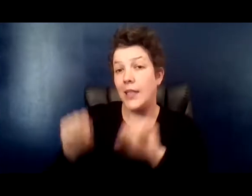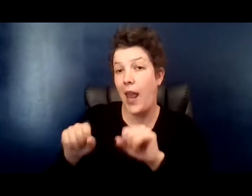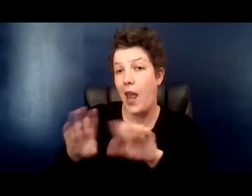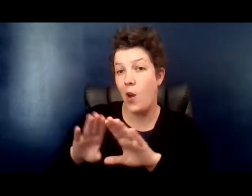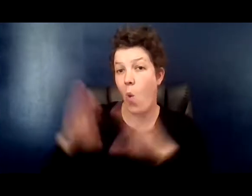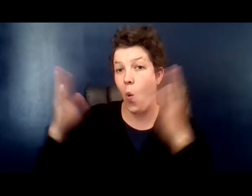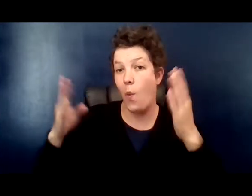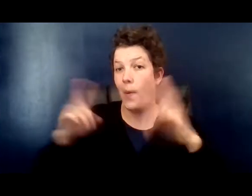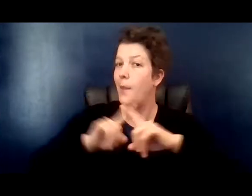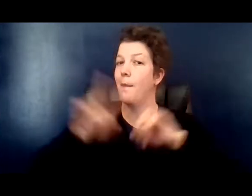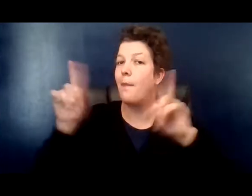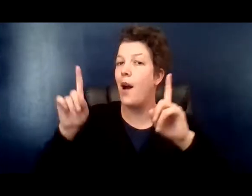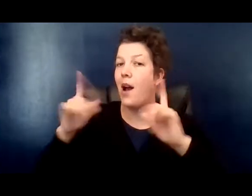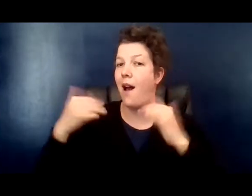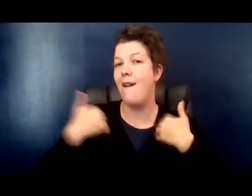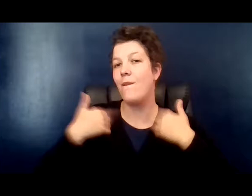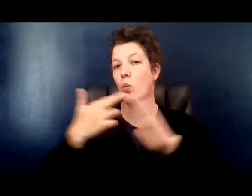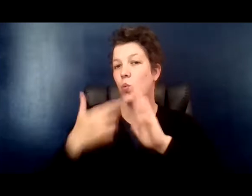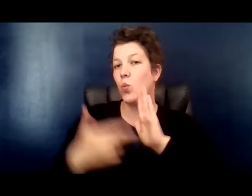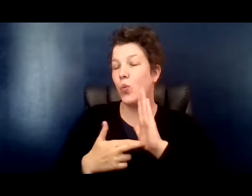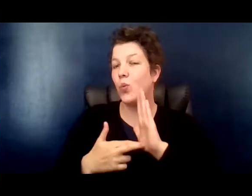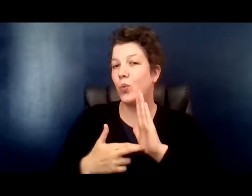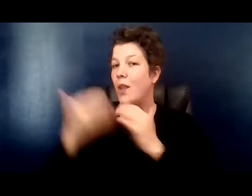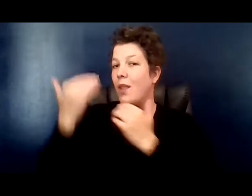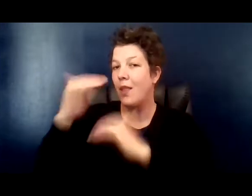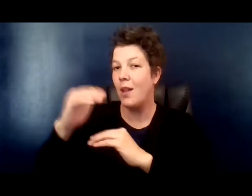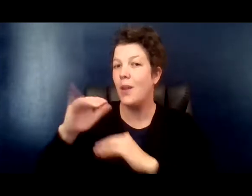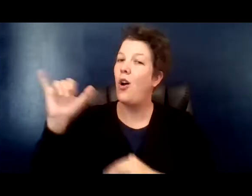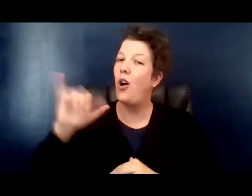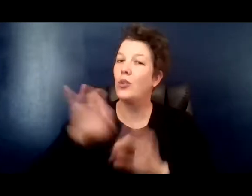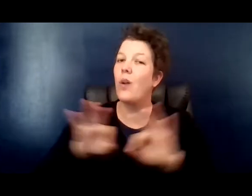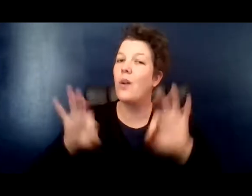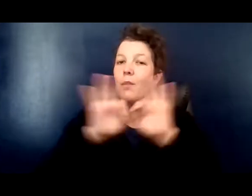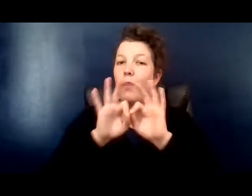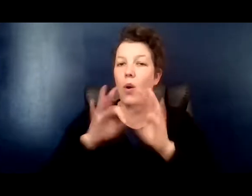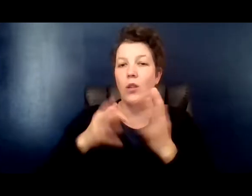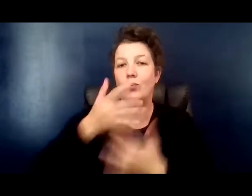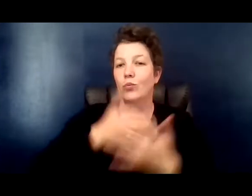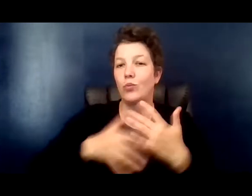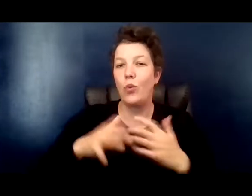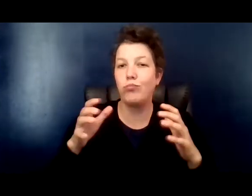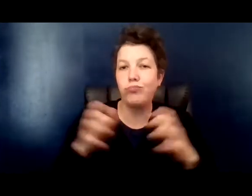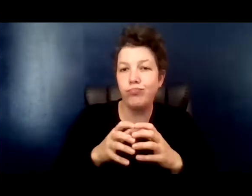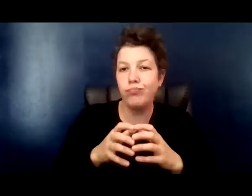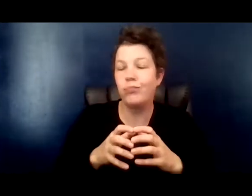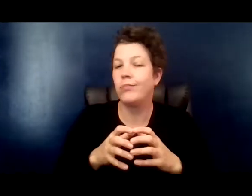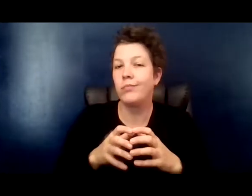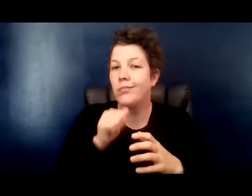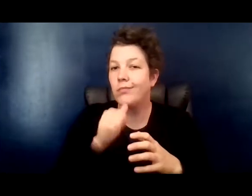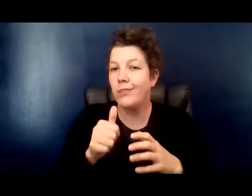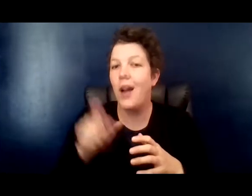will still be about social distancing. So what we want to do is, whether it's going to be retail,